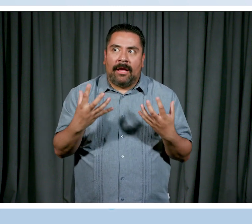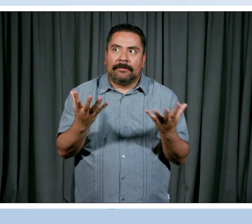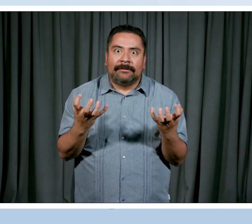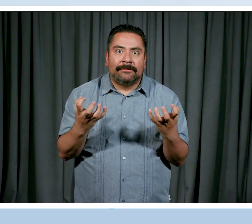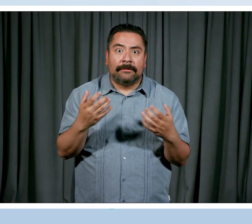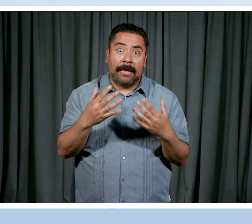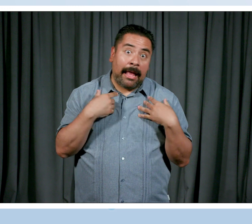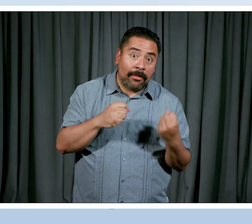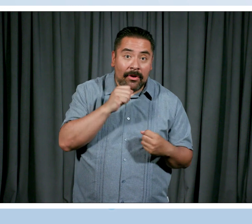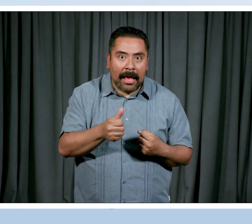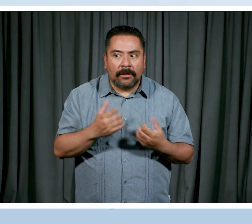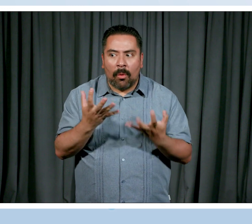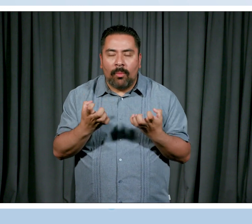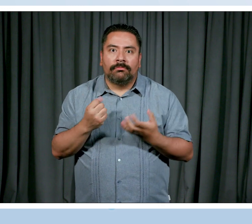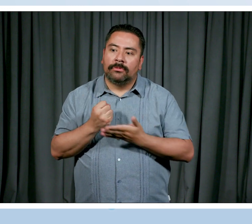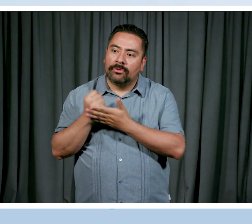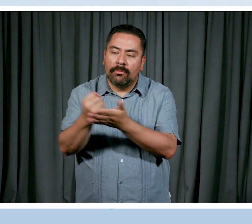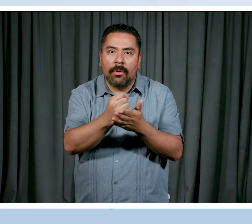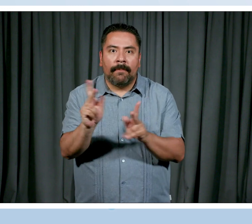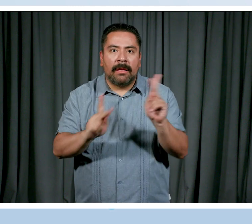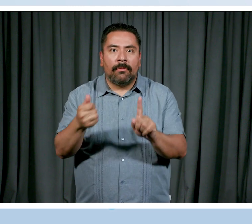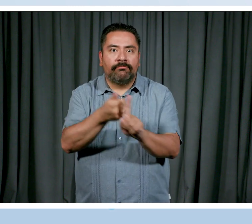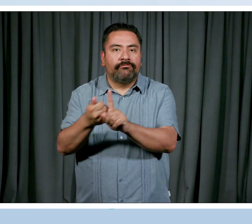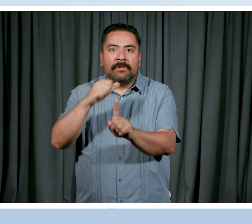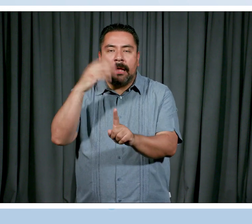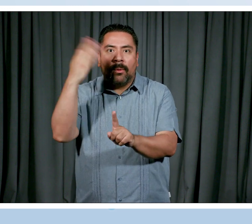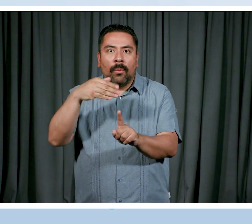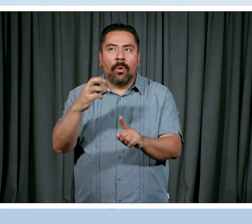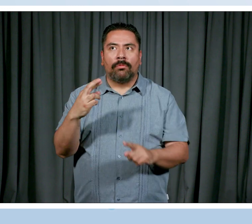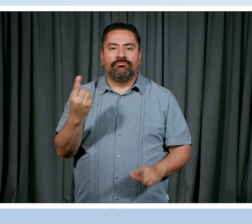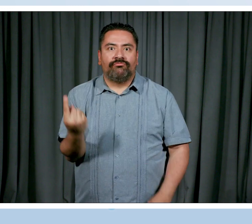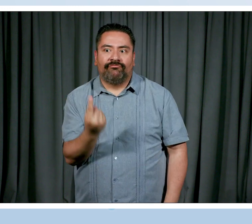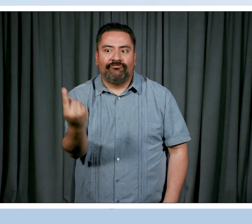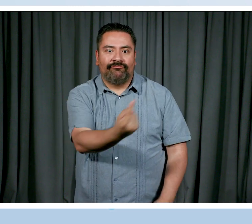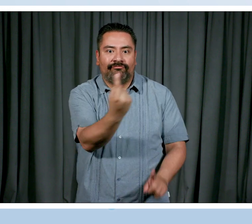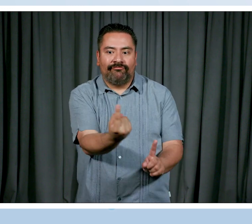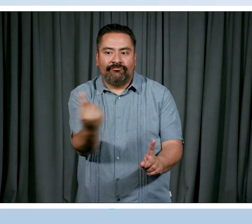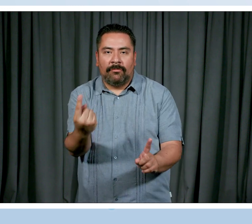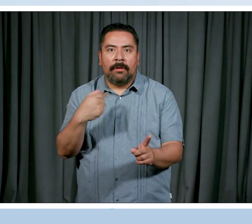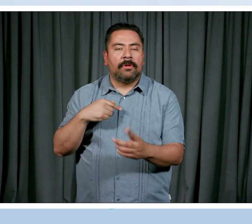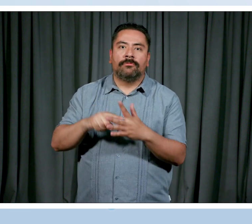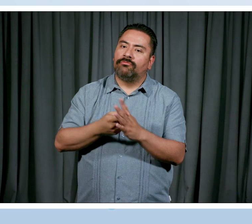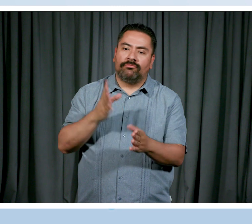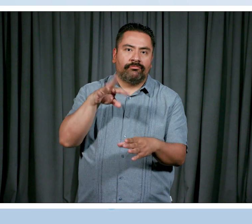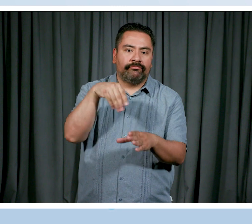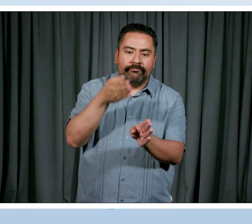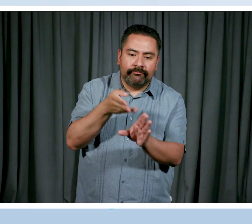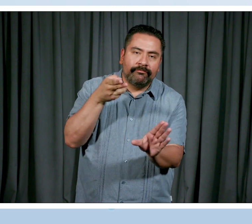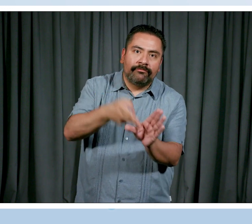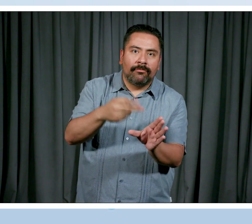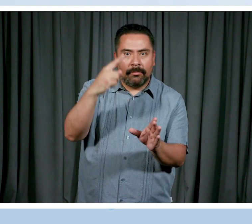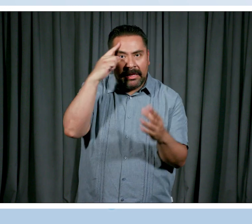not, is to support people who are unseen and lonely. And so I got into the mental health path because I think that